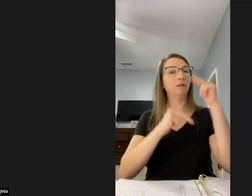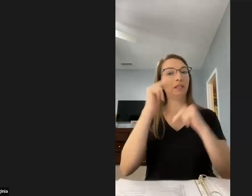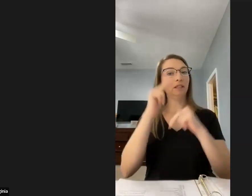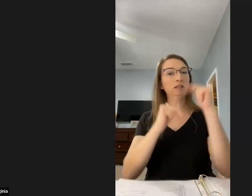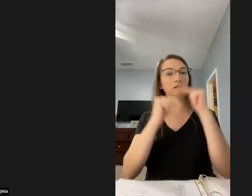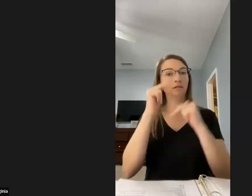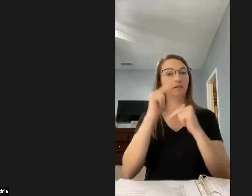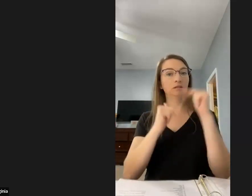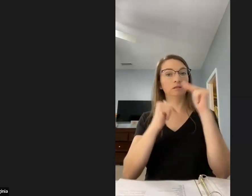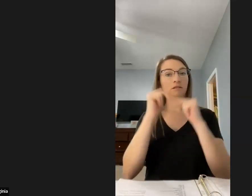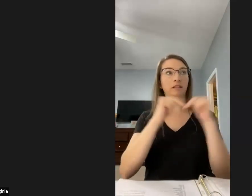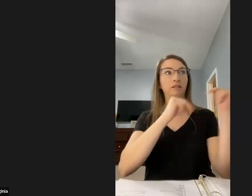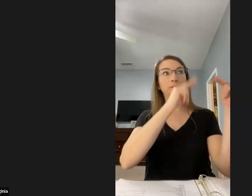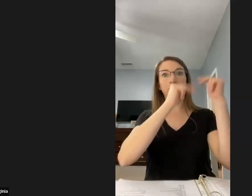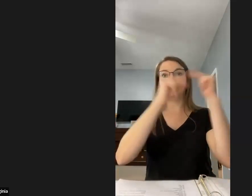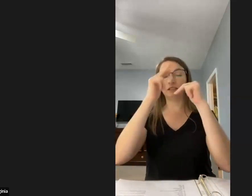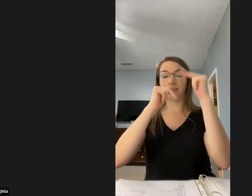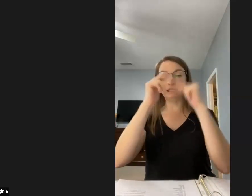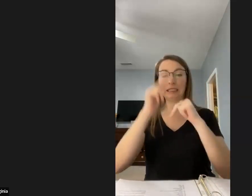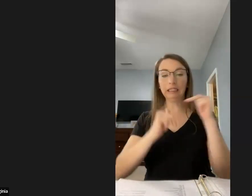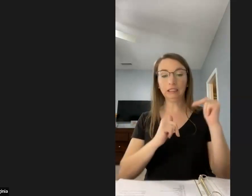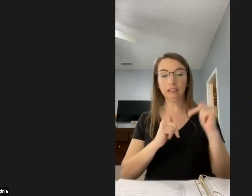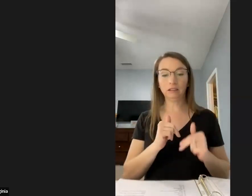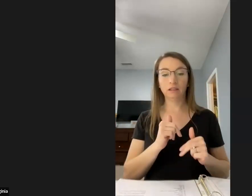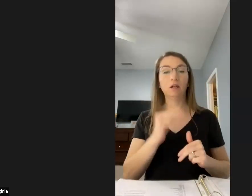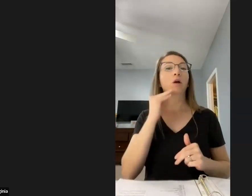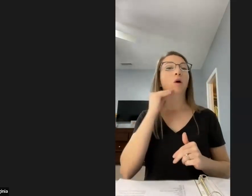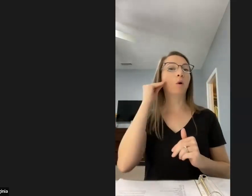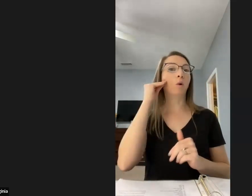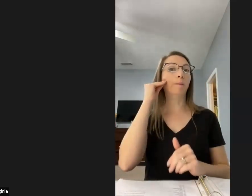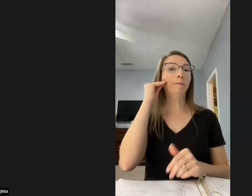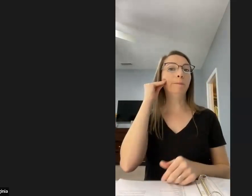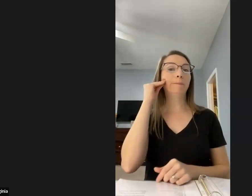Building, like the buildings in a city. Home.